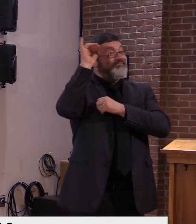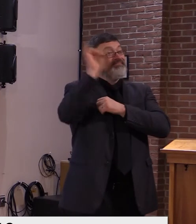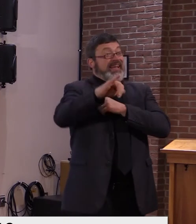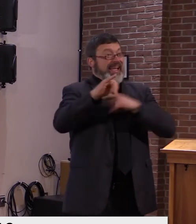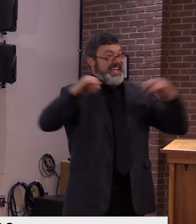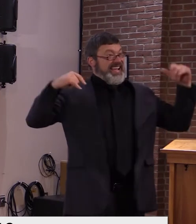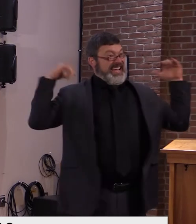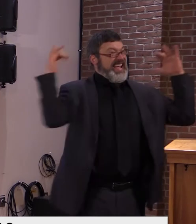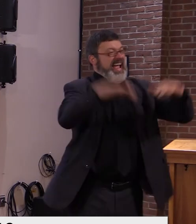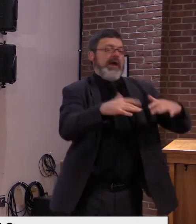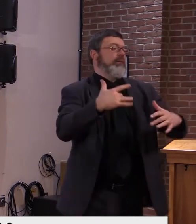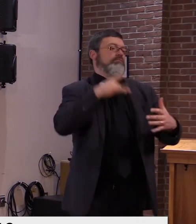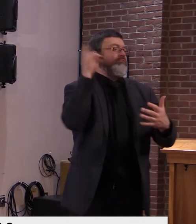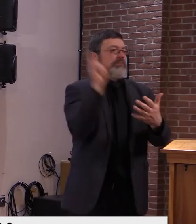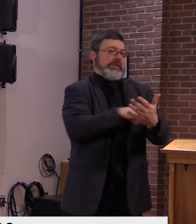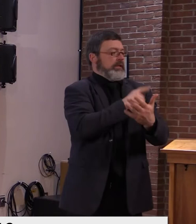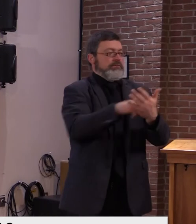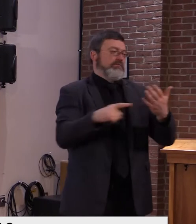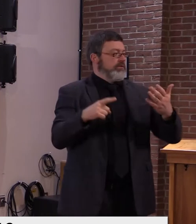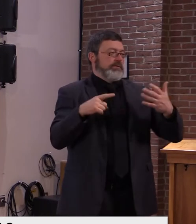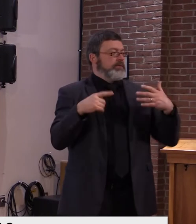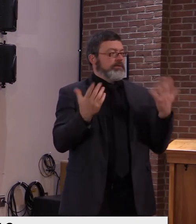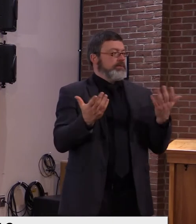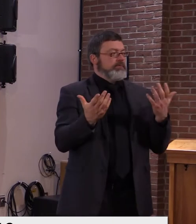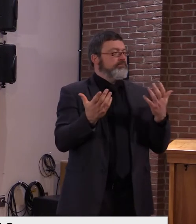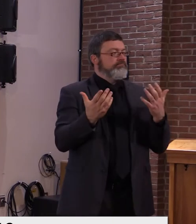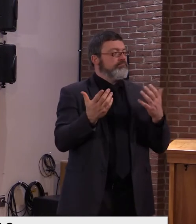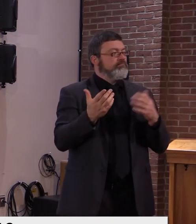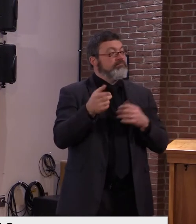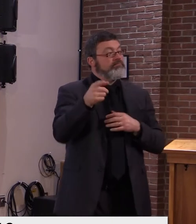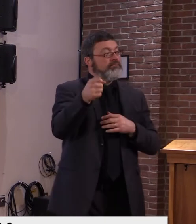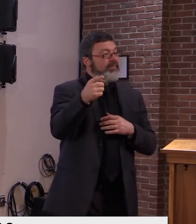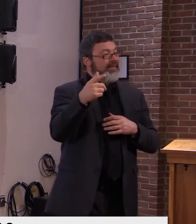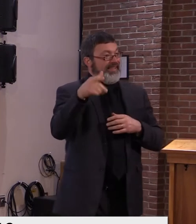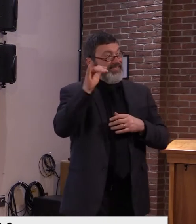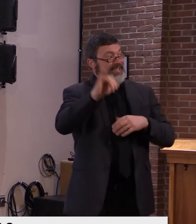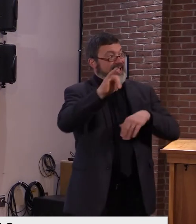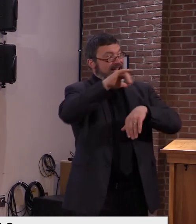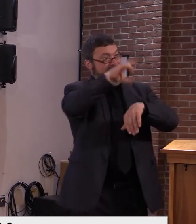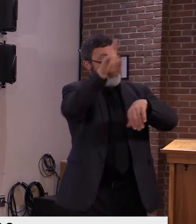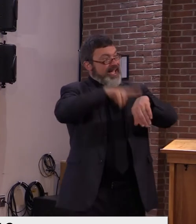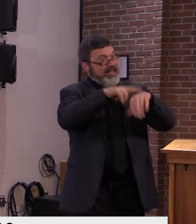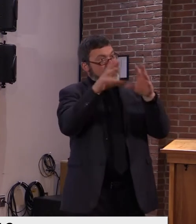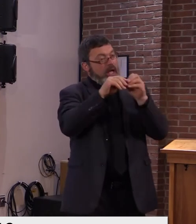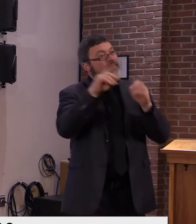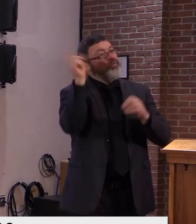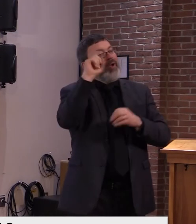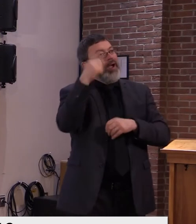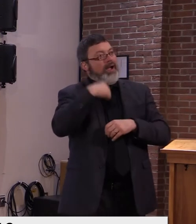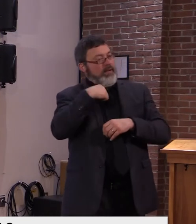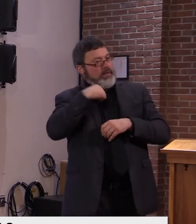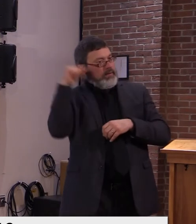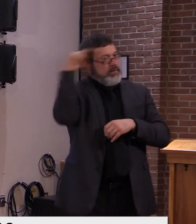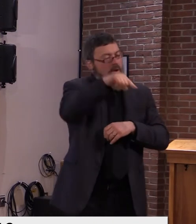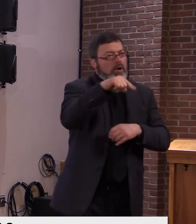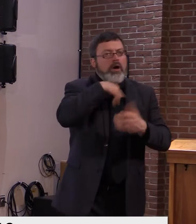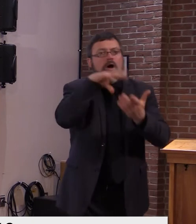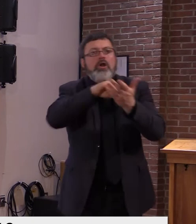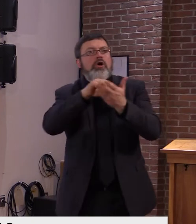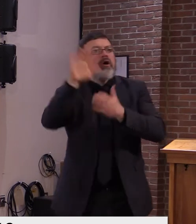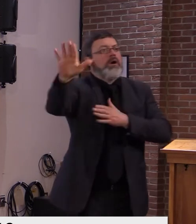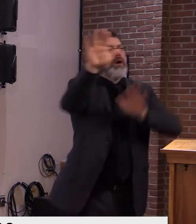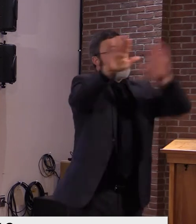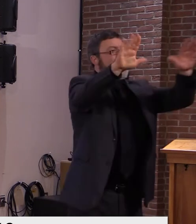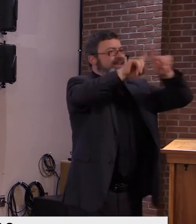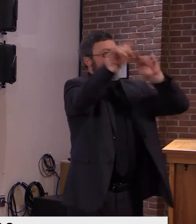policy, including the administration of our Smarter Power Balanced Assessment, or SBAC. We are now starting to have those discussions